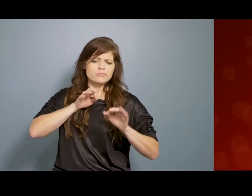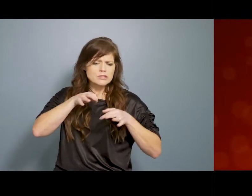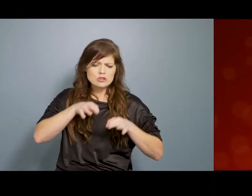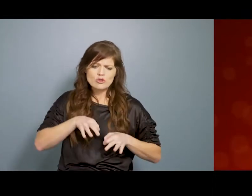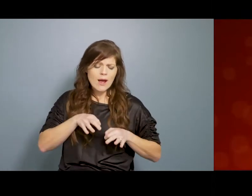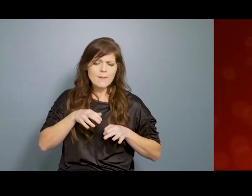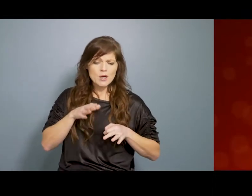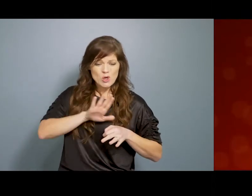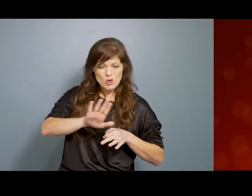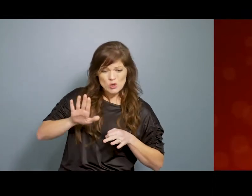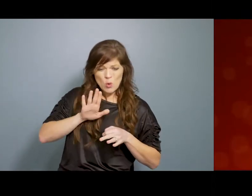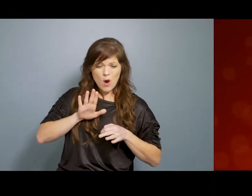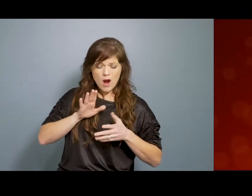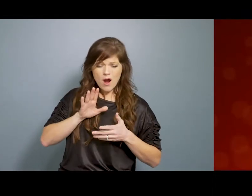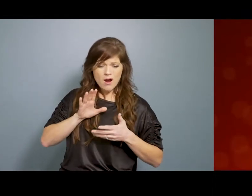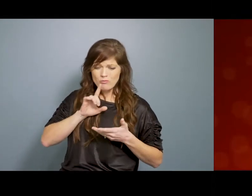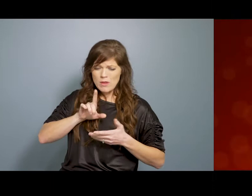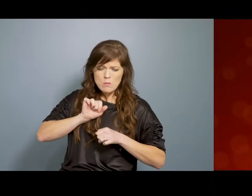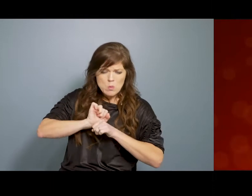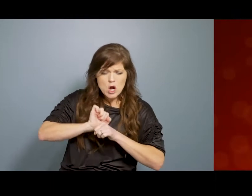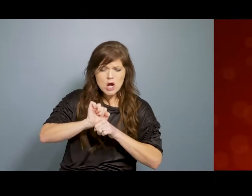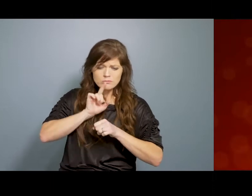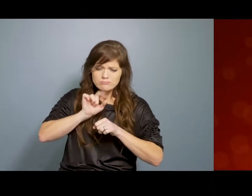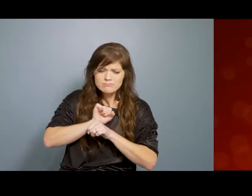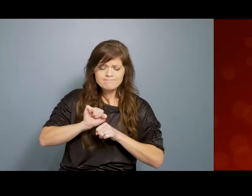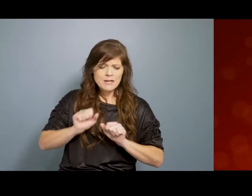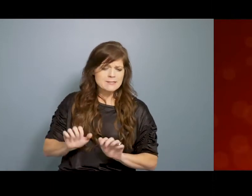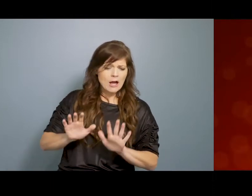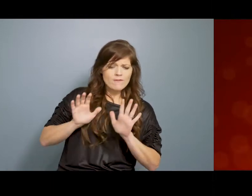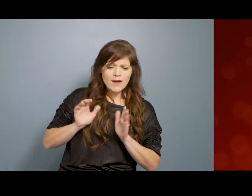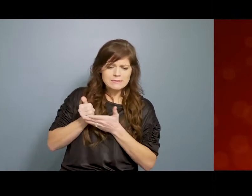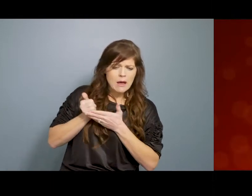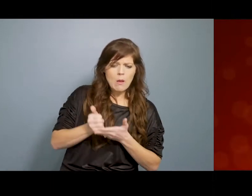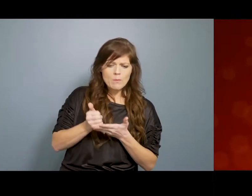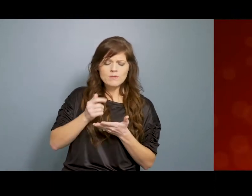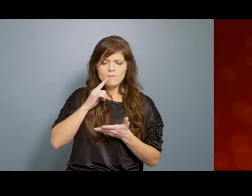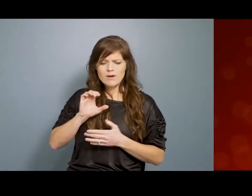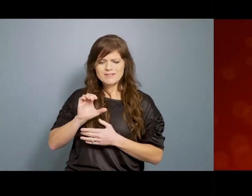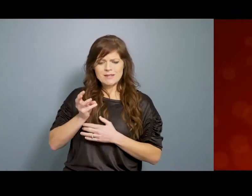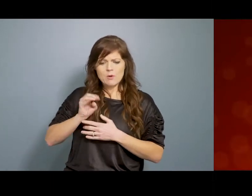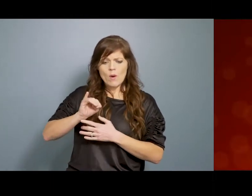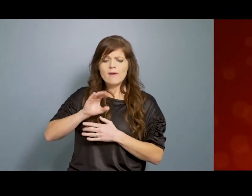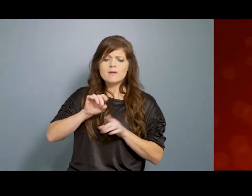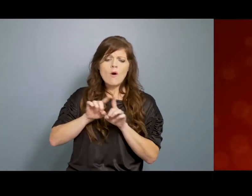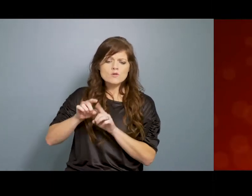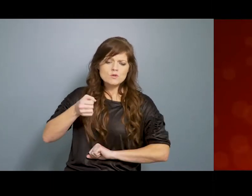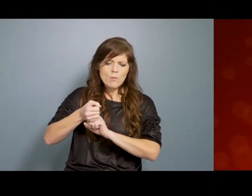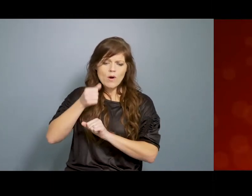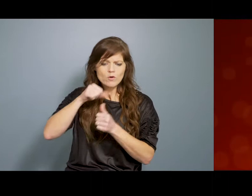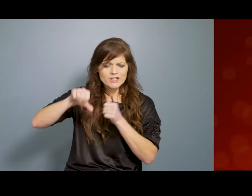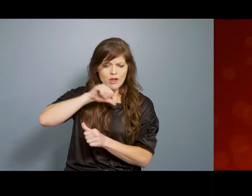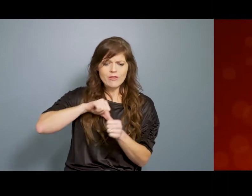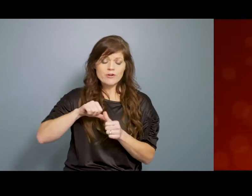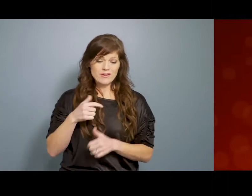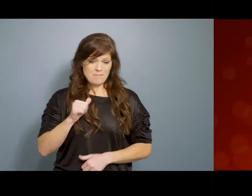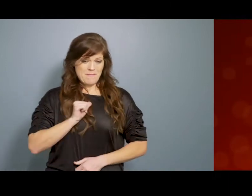of sacrifice and dedication that's been shown for our students and for each other. And I couldn't be more proud to be a part of this